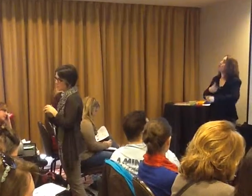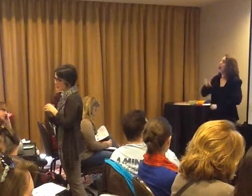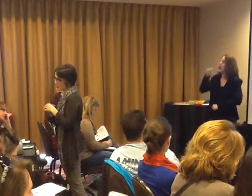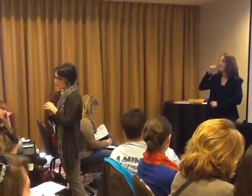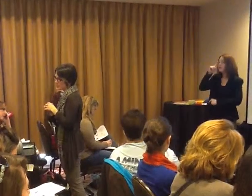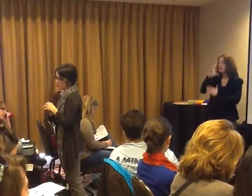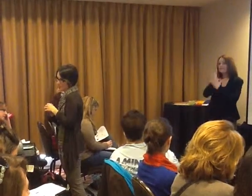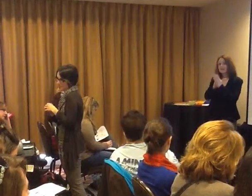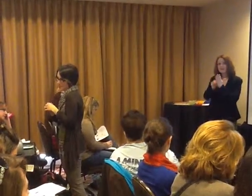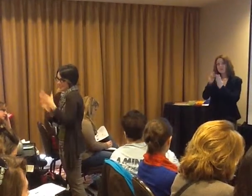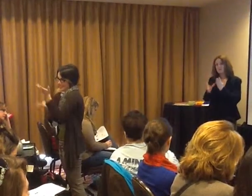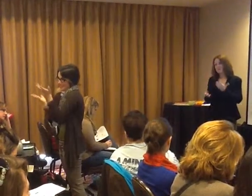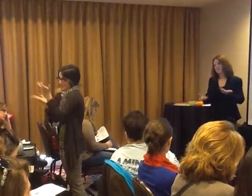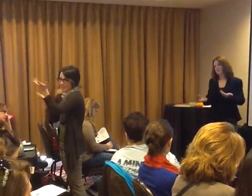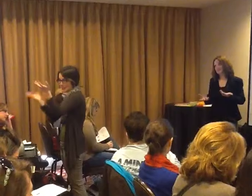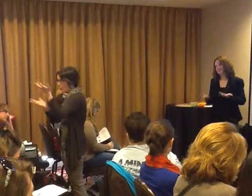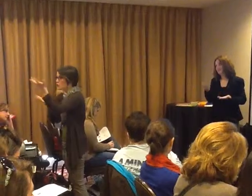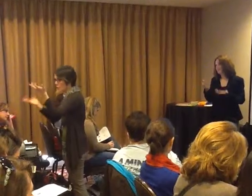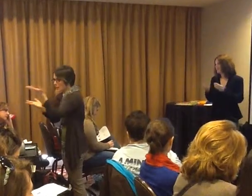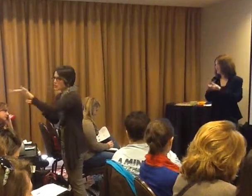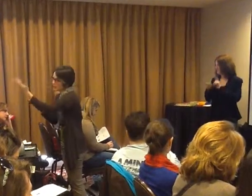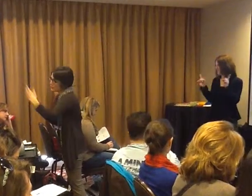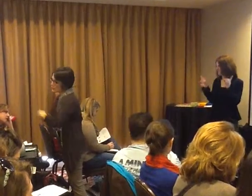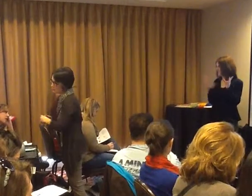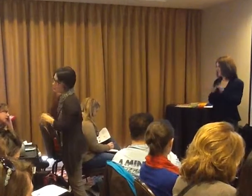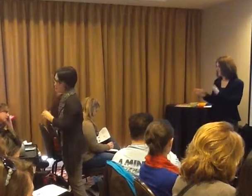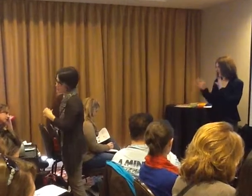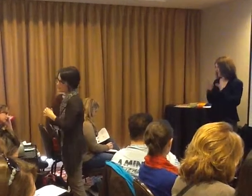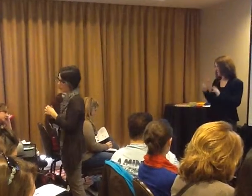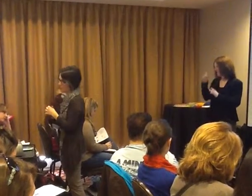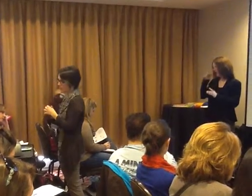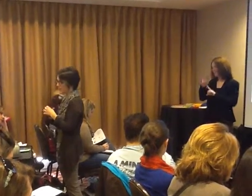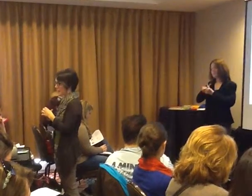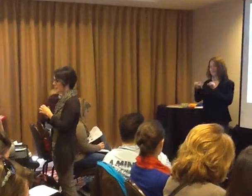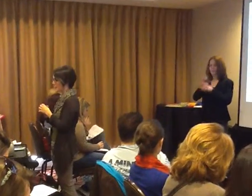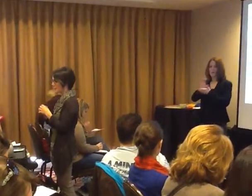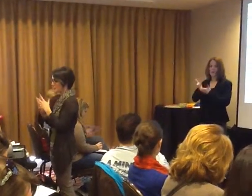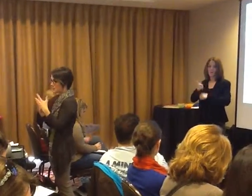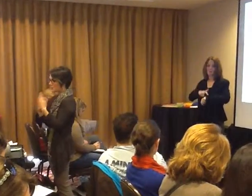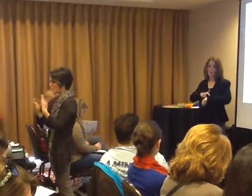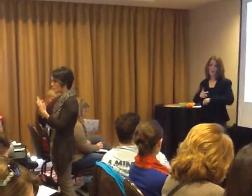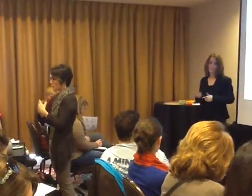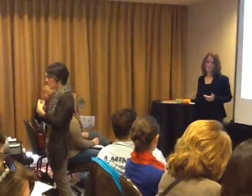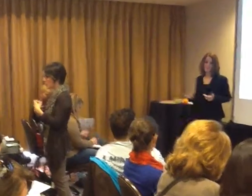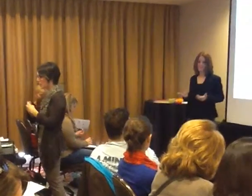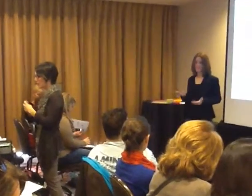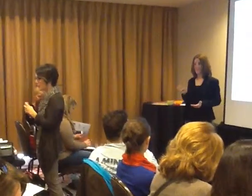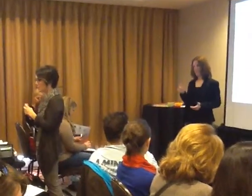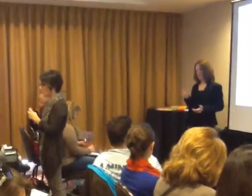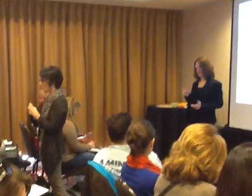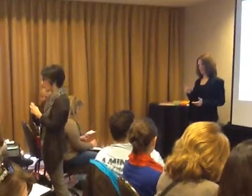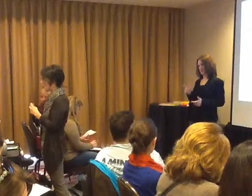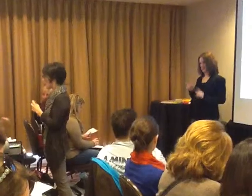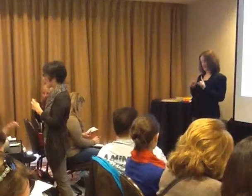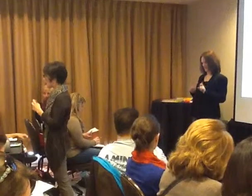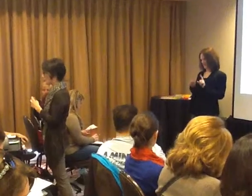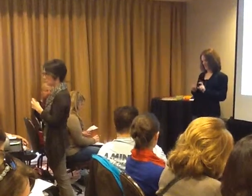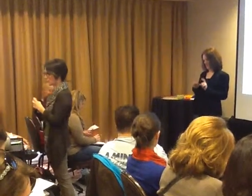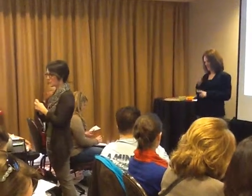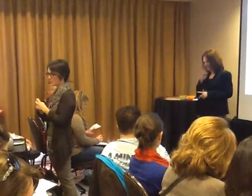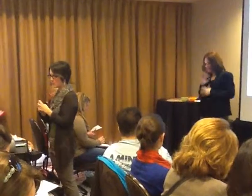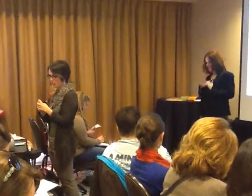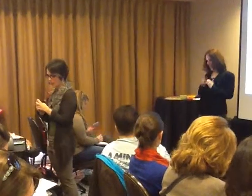some students it's going to be different strategies and for different amounts of time to get that impact. It'd be something you'd have to kind of play with to see